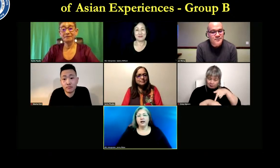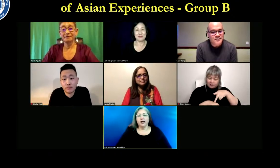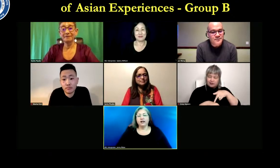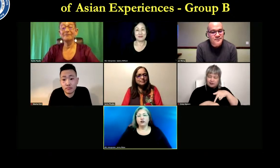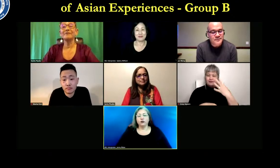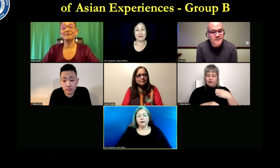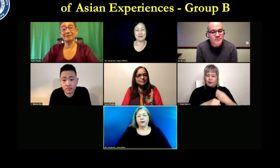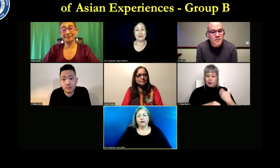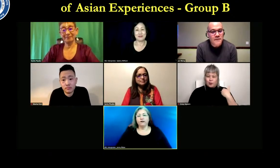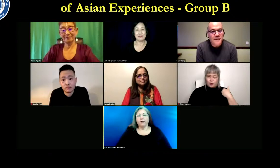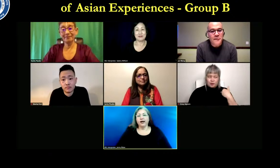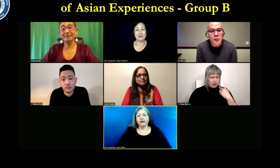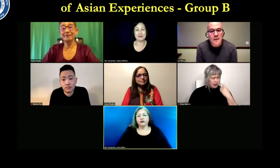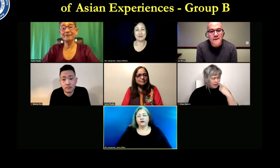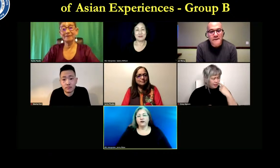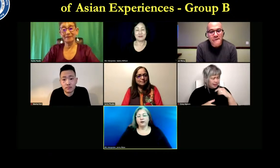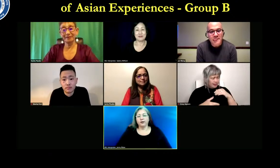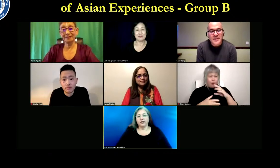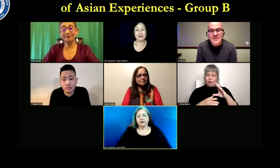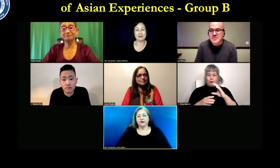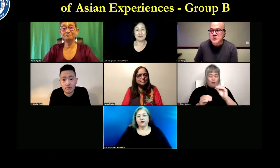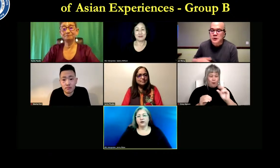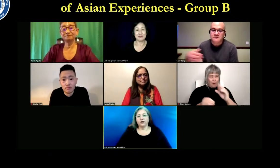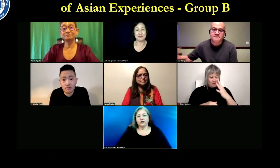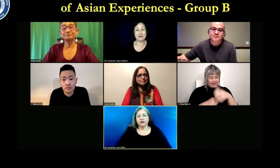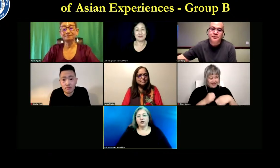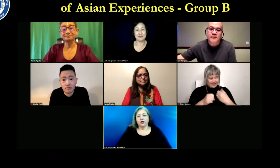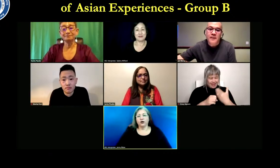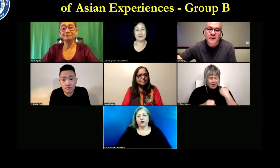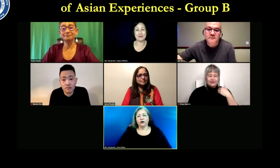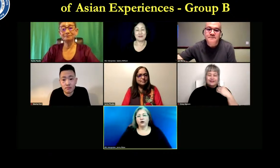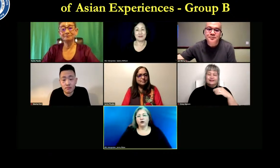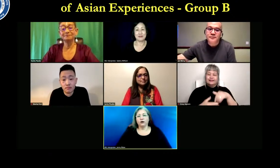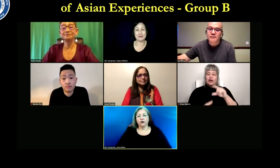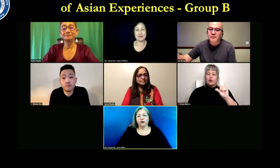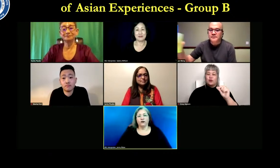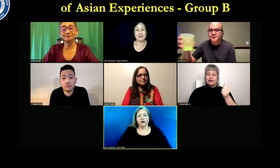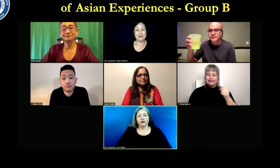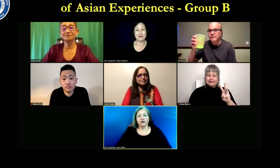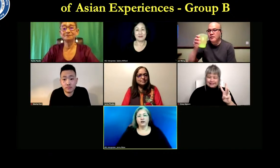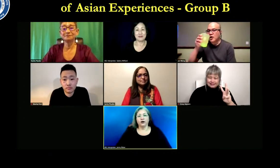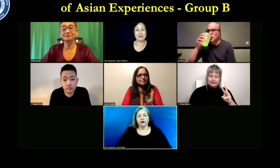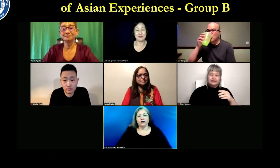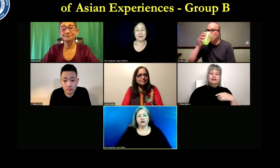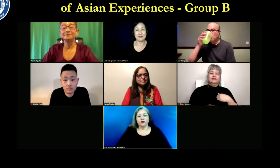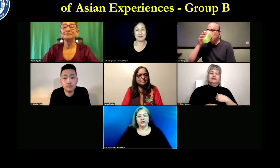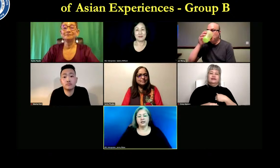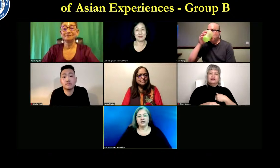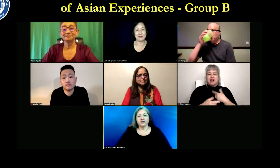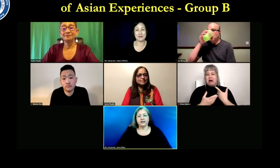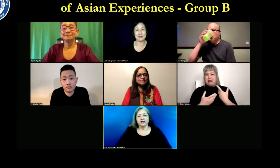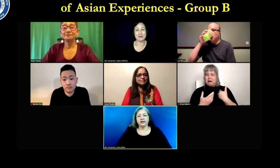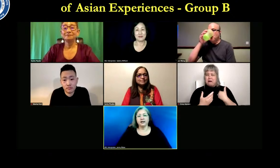comparison. I do remember flying to the Philippines a few years ago, 4 years ago in 2016.